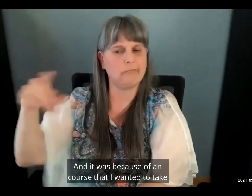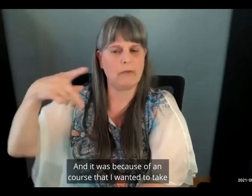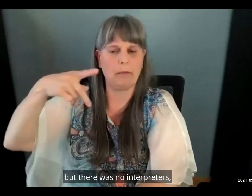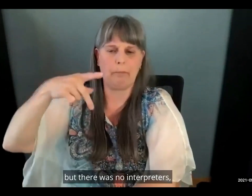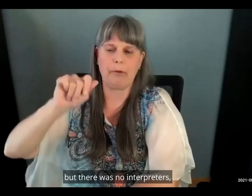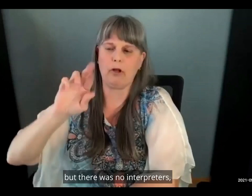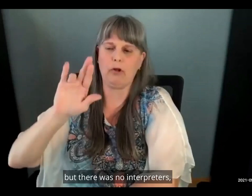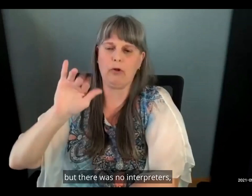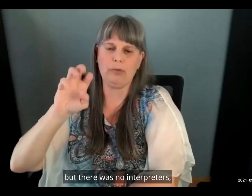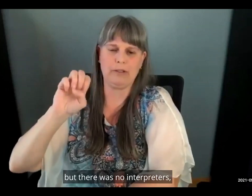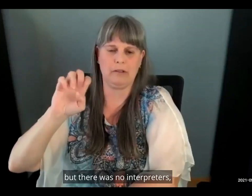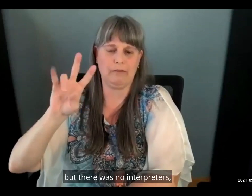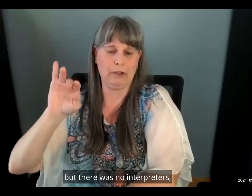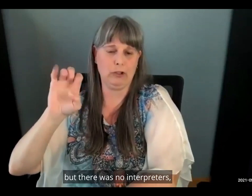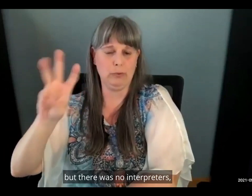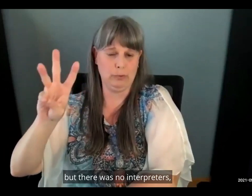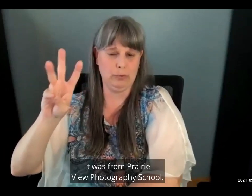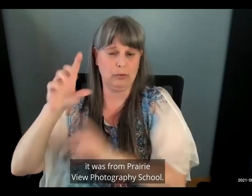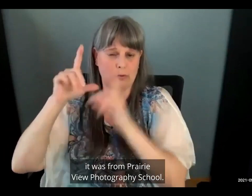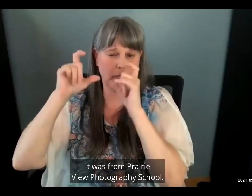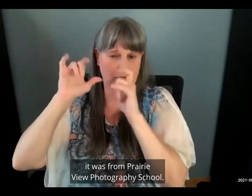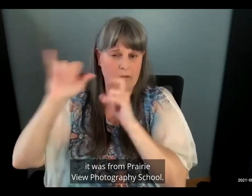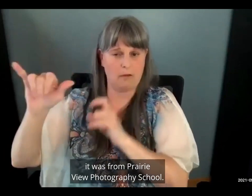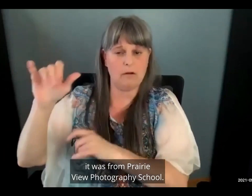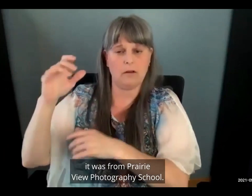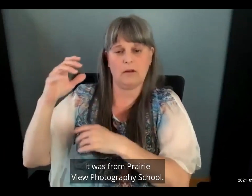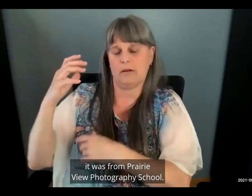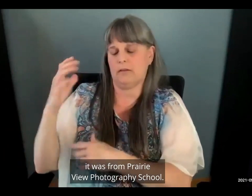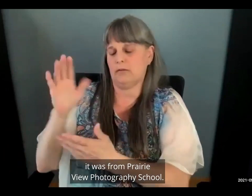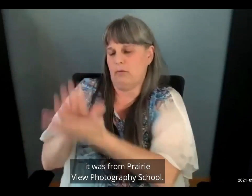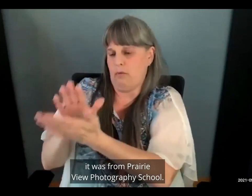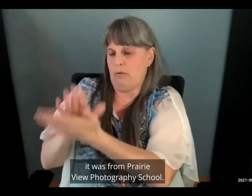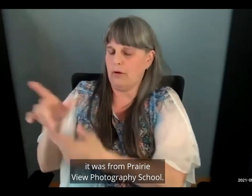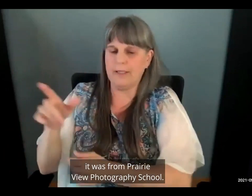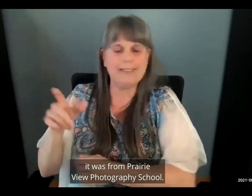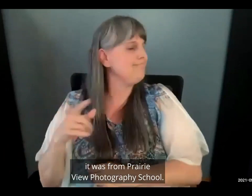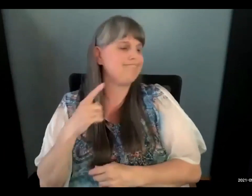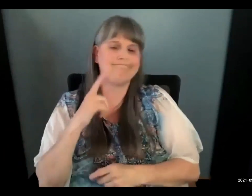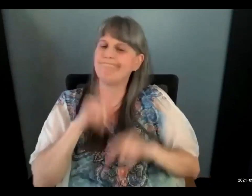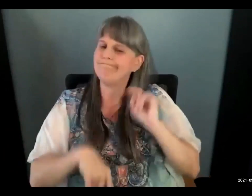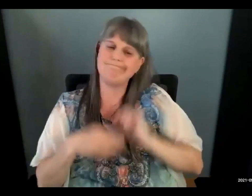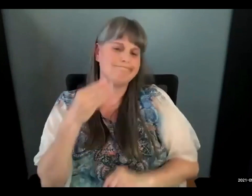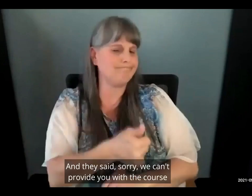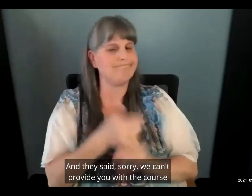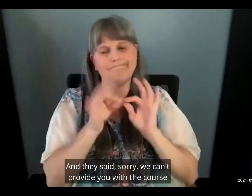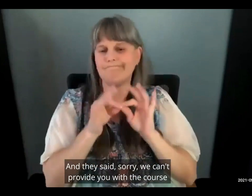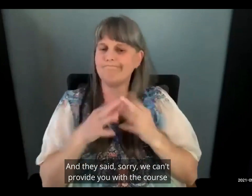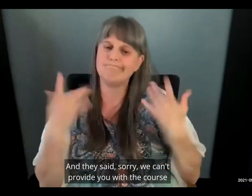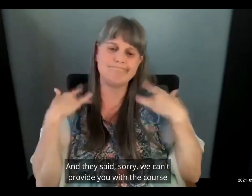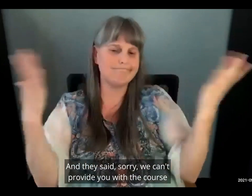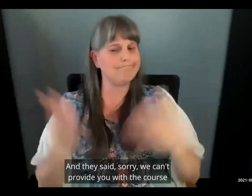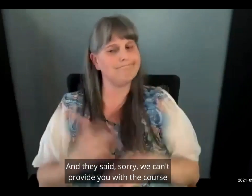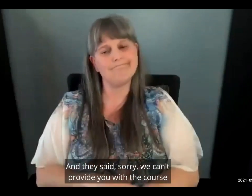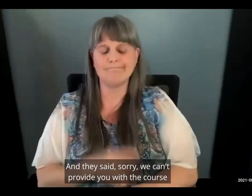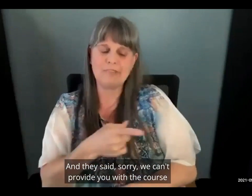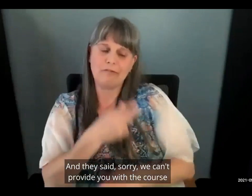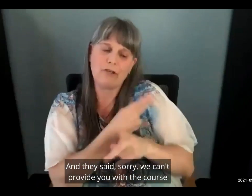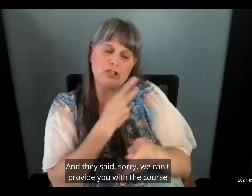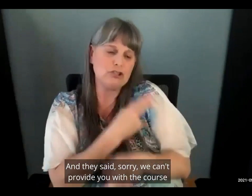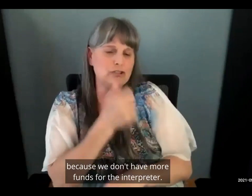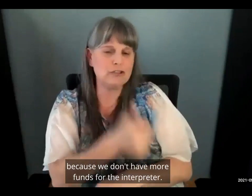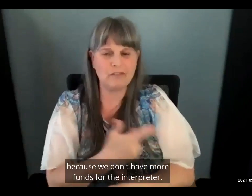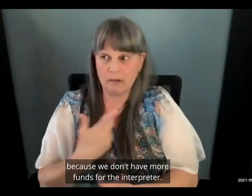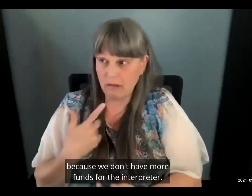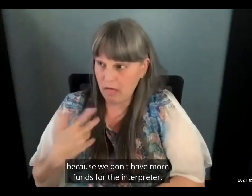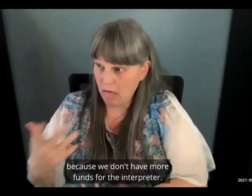wanted to take, but there was no interpreters. It was from Prairie View Photography School. They said, sorry, we can't